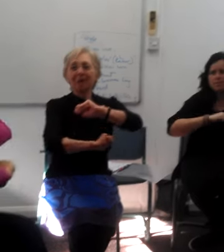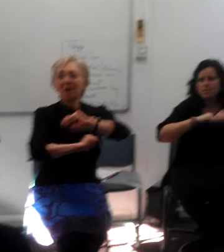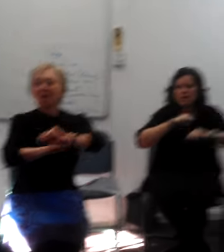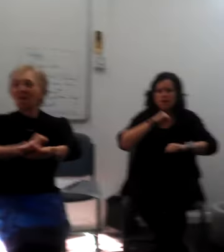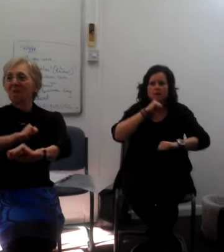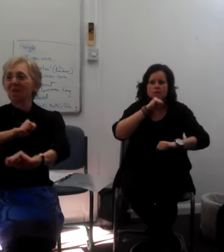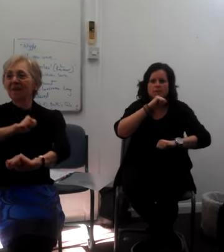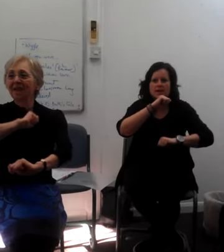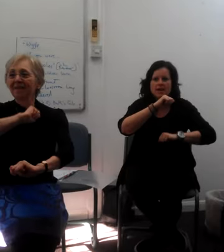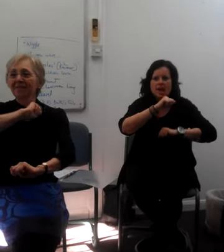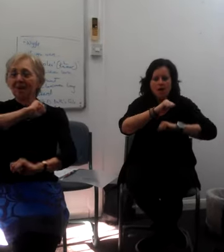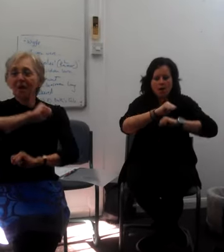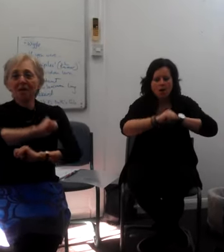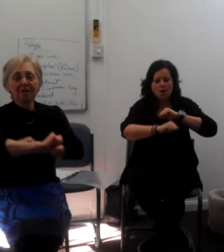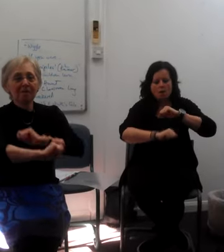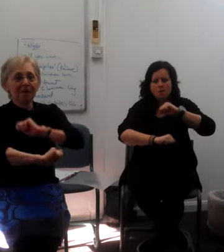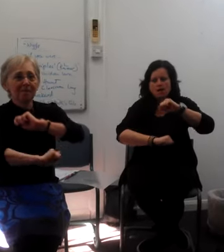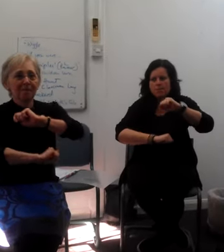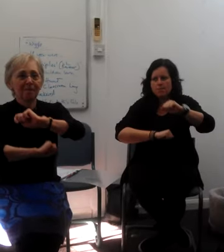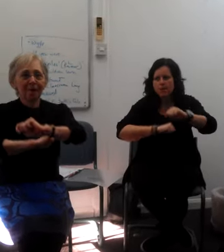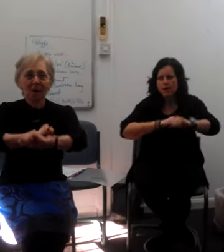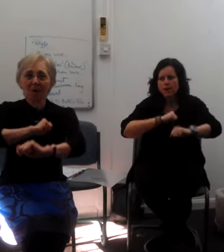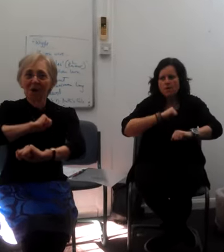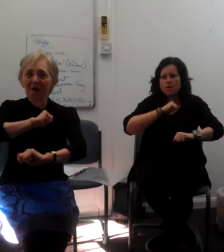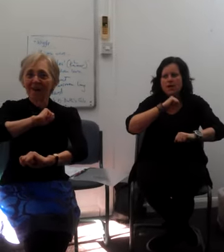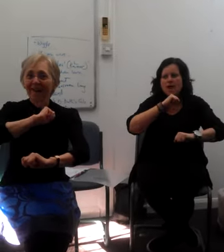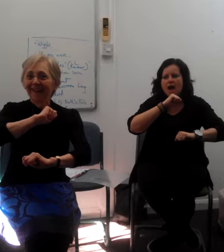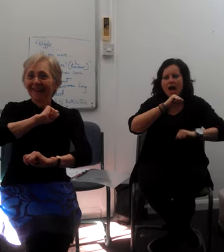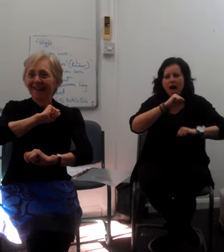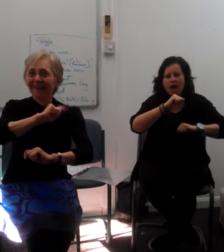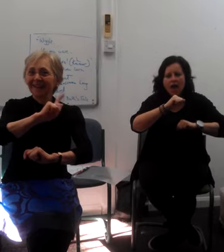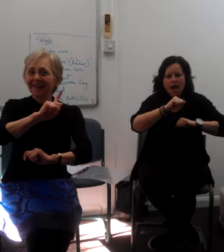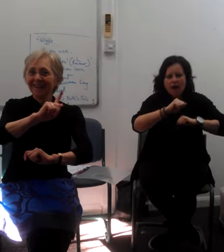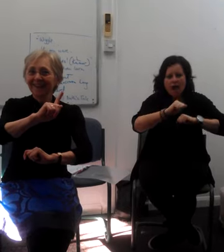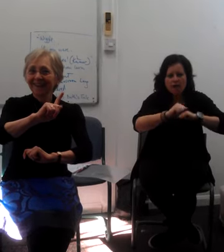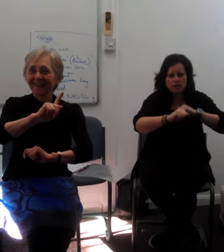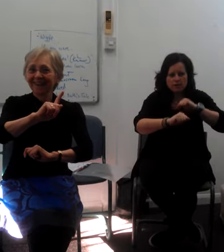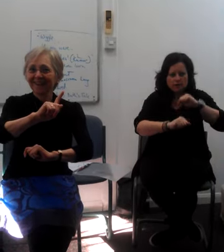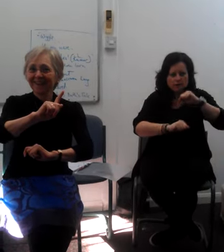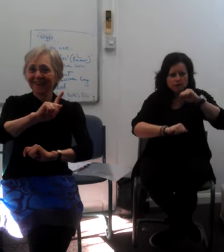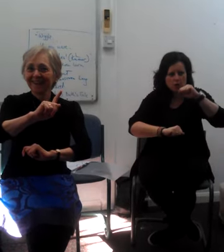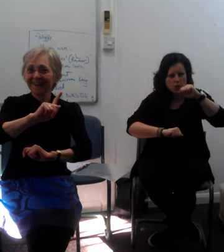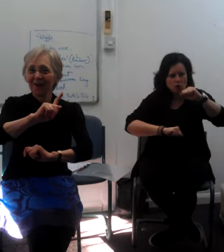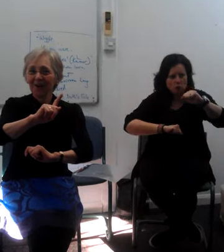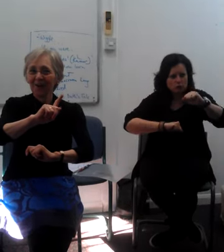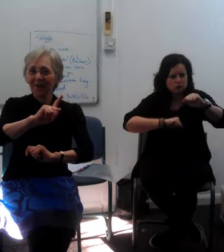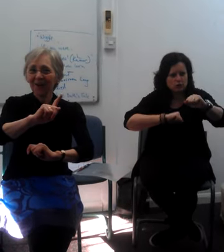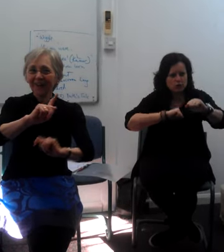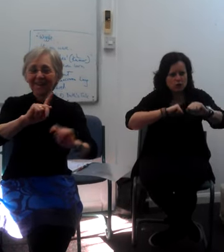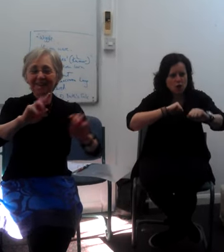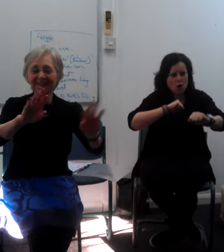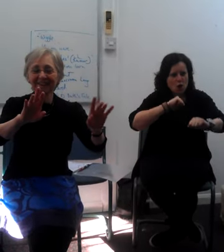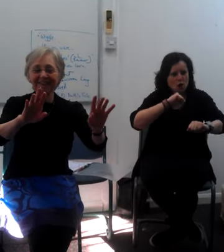Roly-poly. Roly-poly. Ever so slow. You've got it!